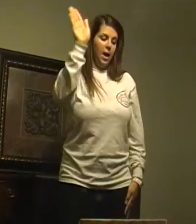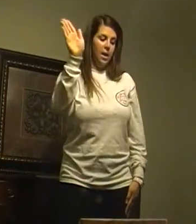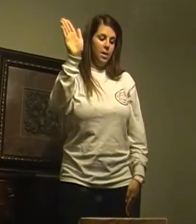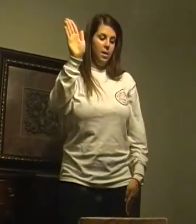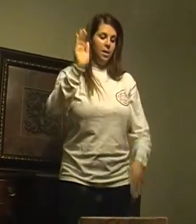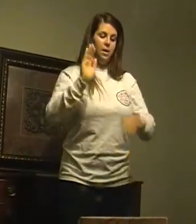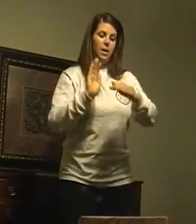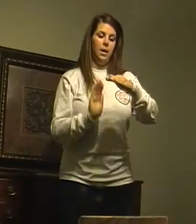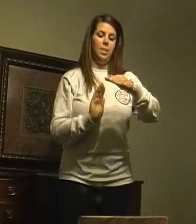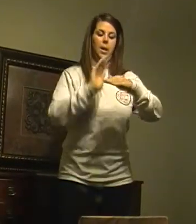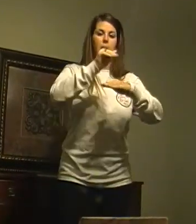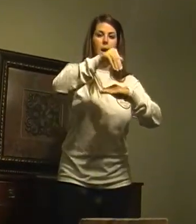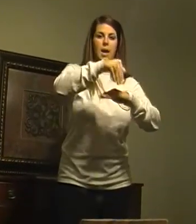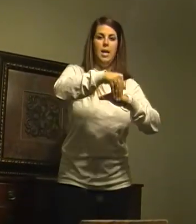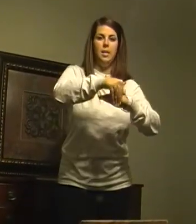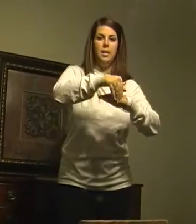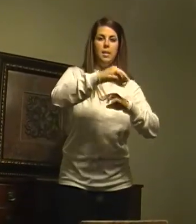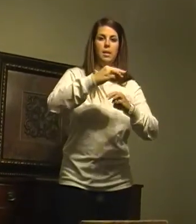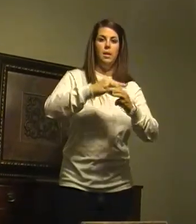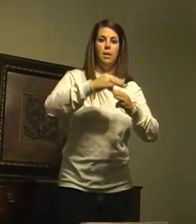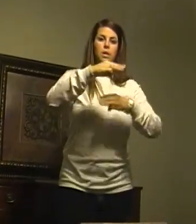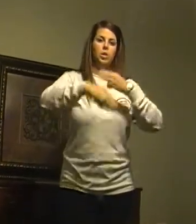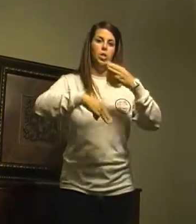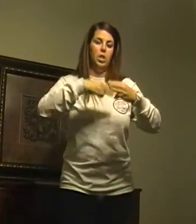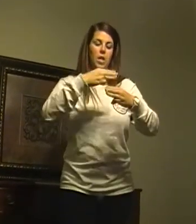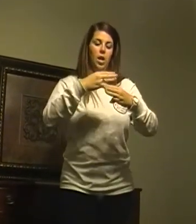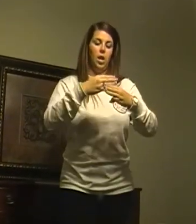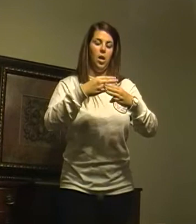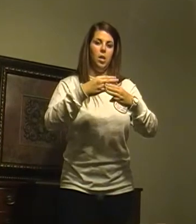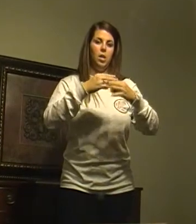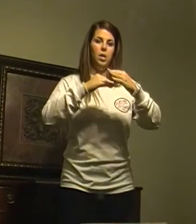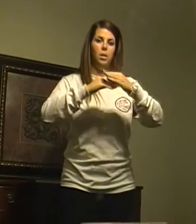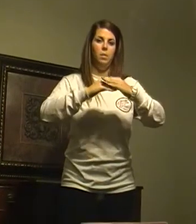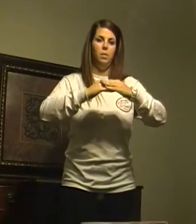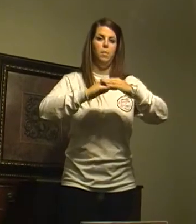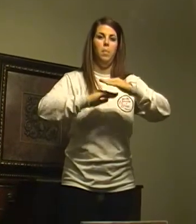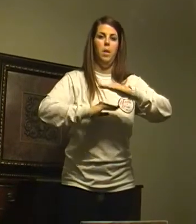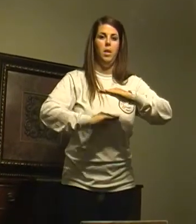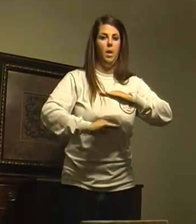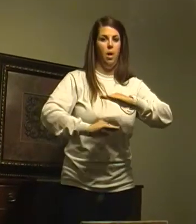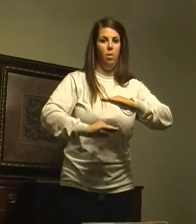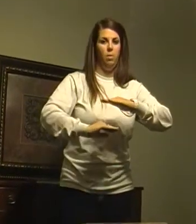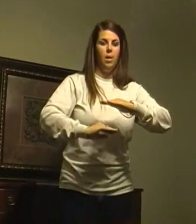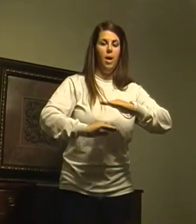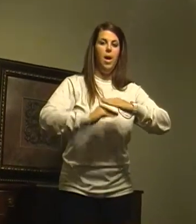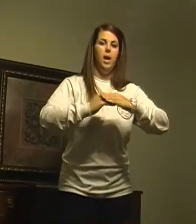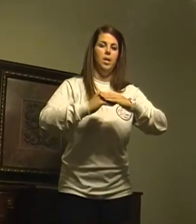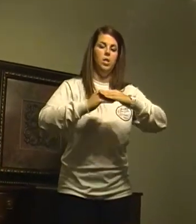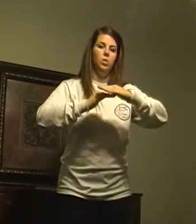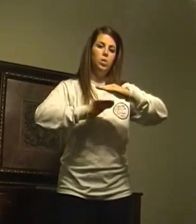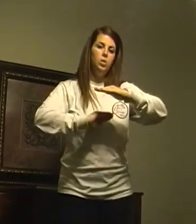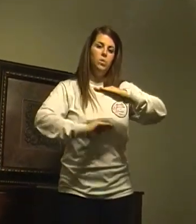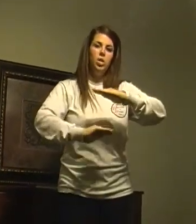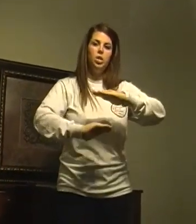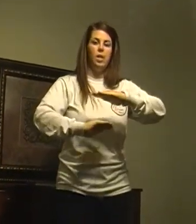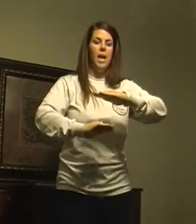sky in the night to the earth below. And as soon as you finish the